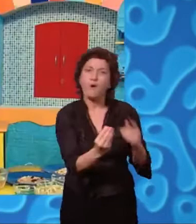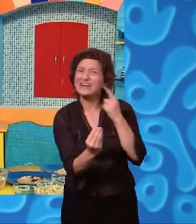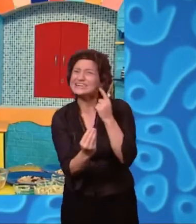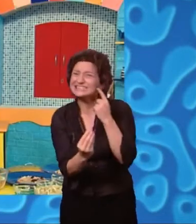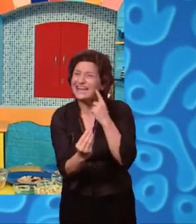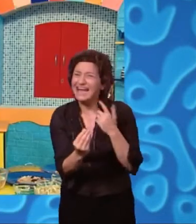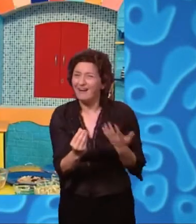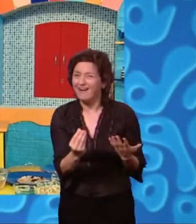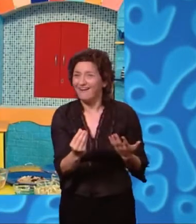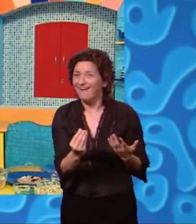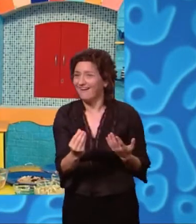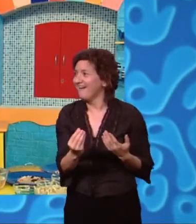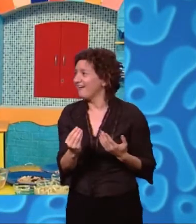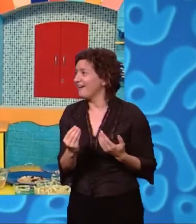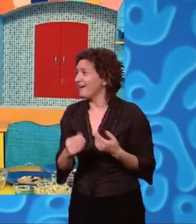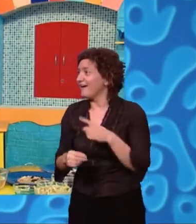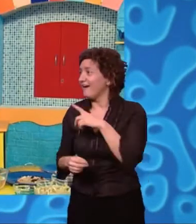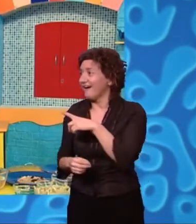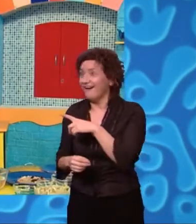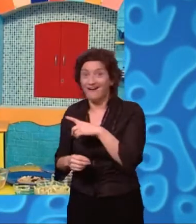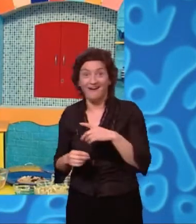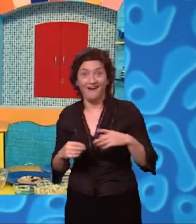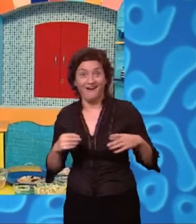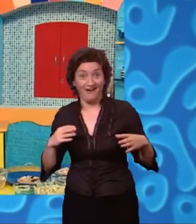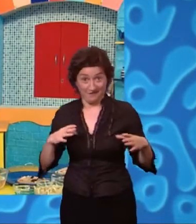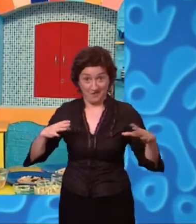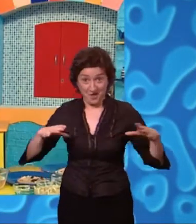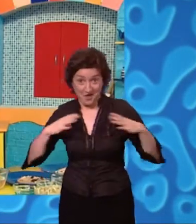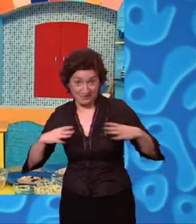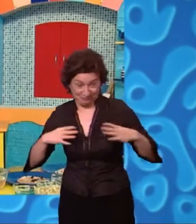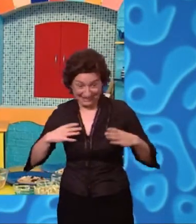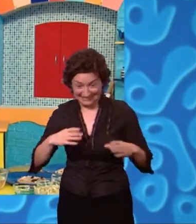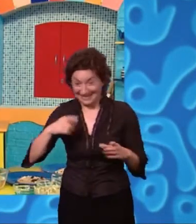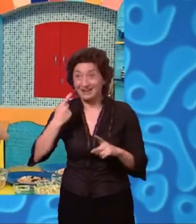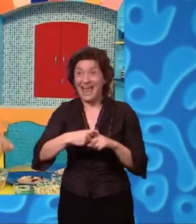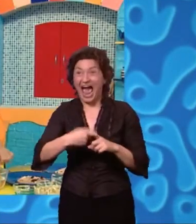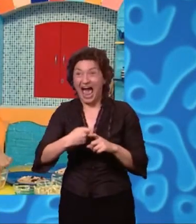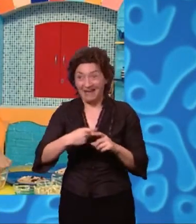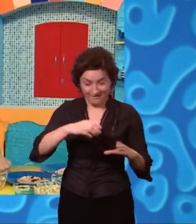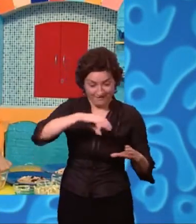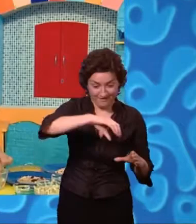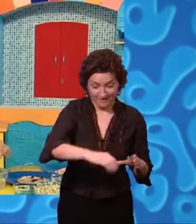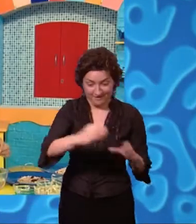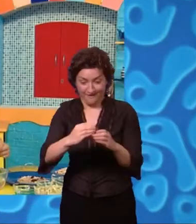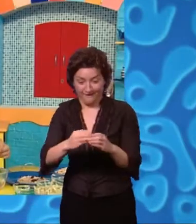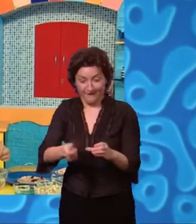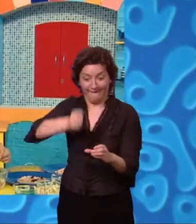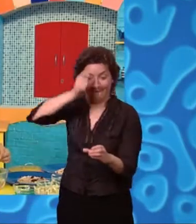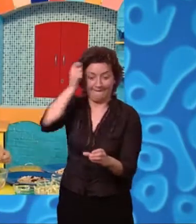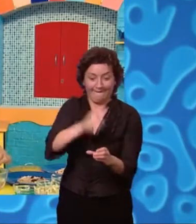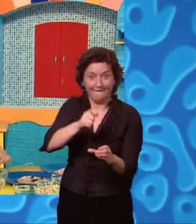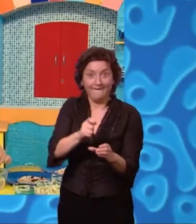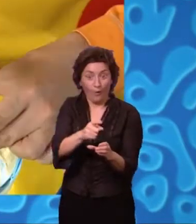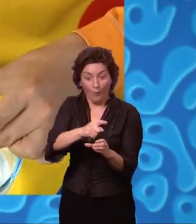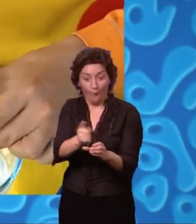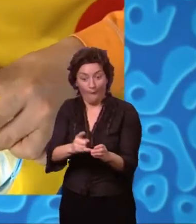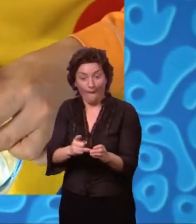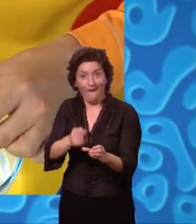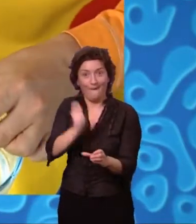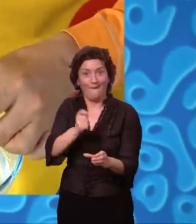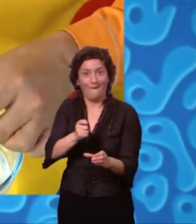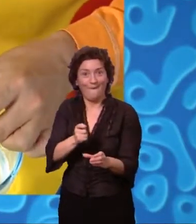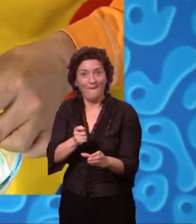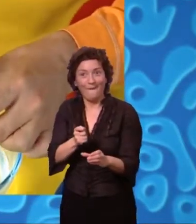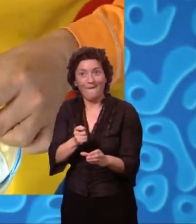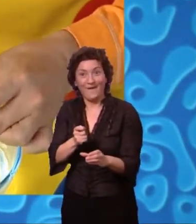The egg is ready now, so we better get cracking. Hey, hey, hey. Do you get it? Cracking! Hoo-hoo!